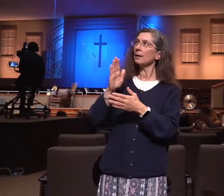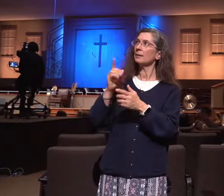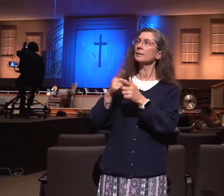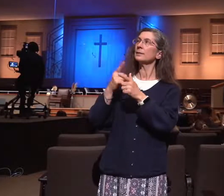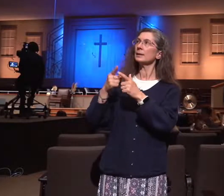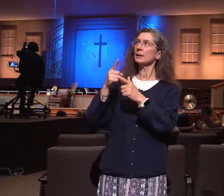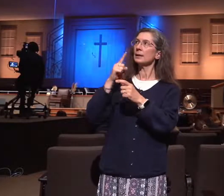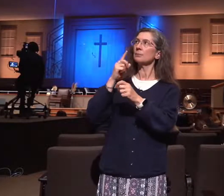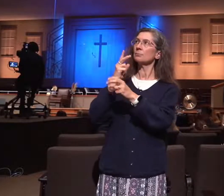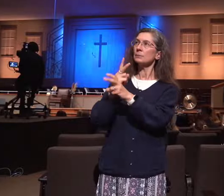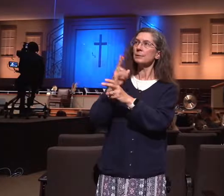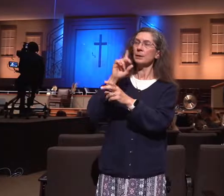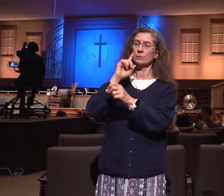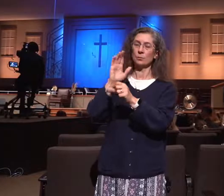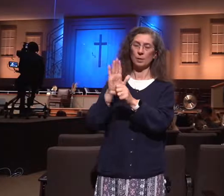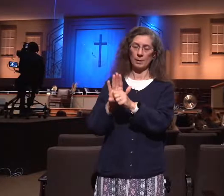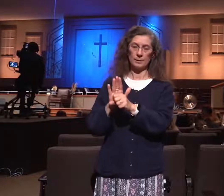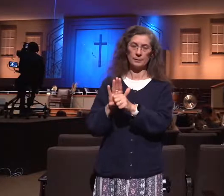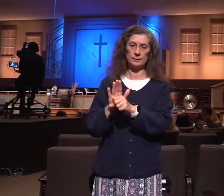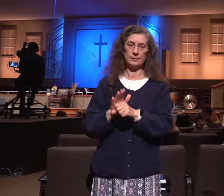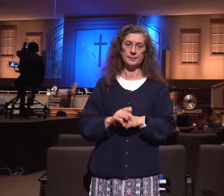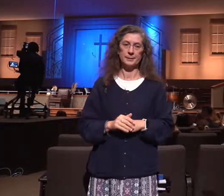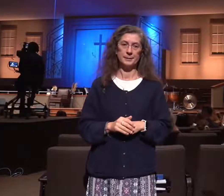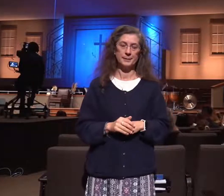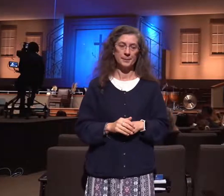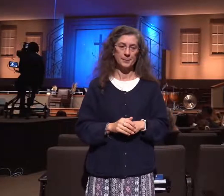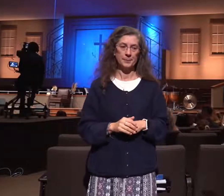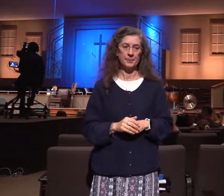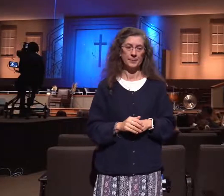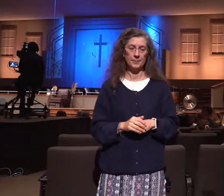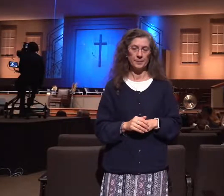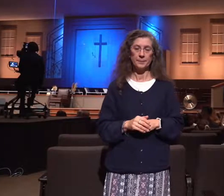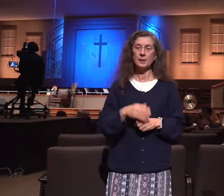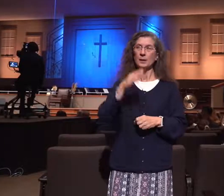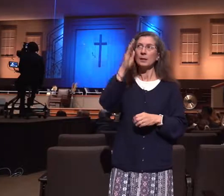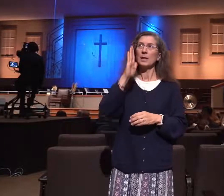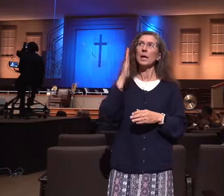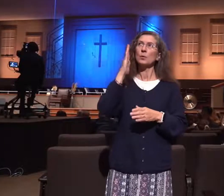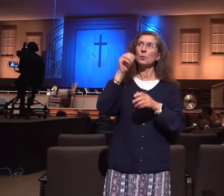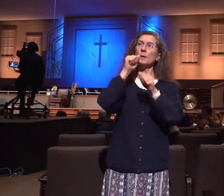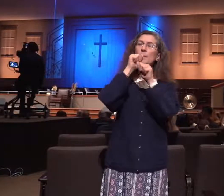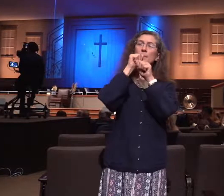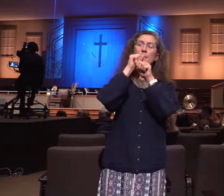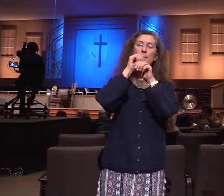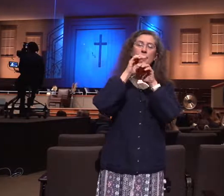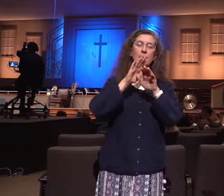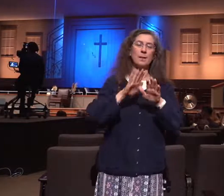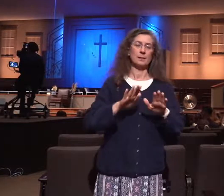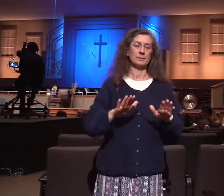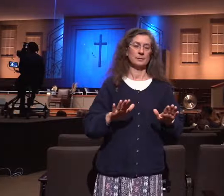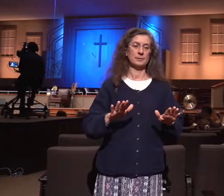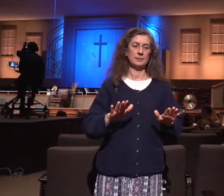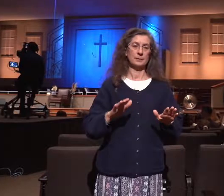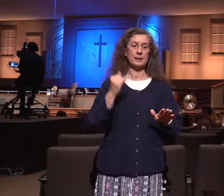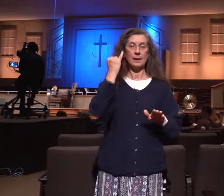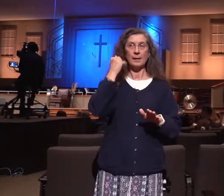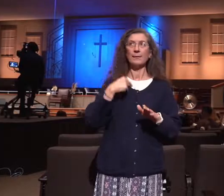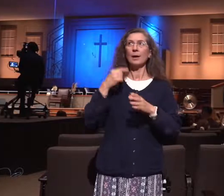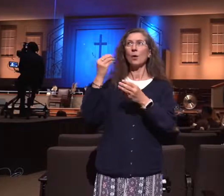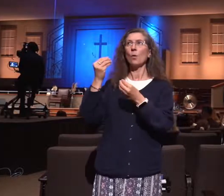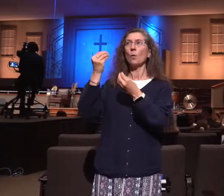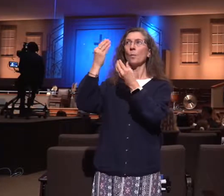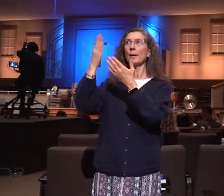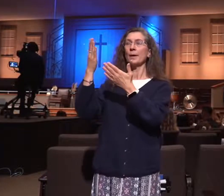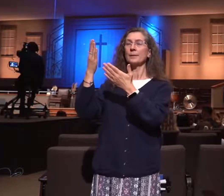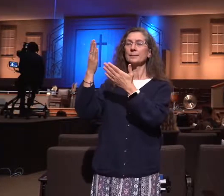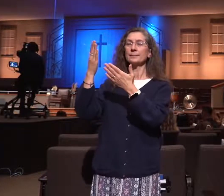do. See, if I will not open the windows of heaven, and thank